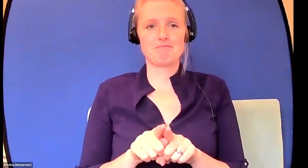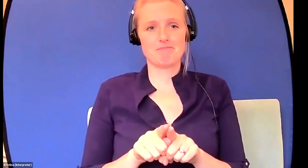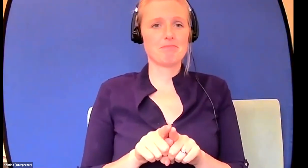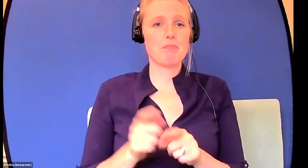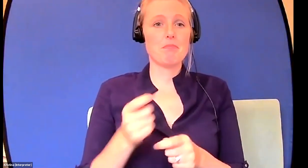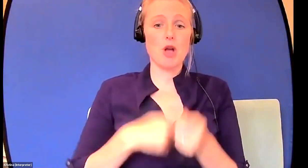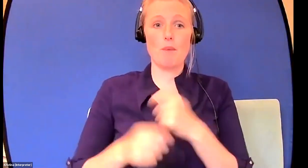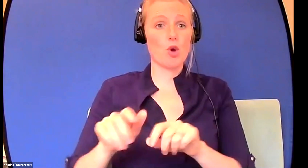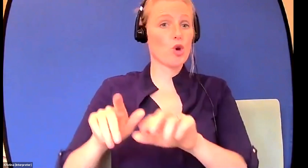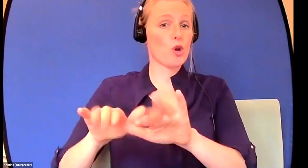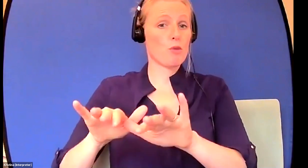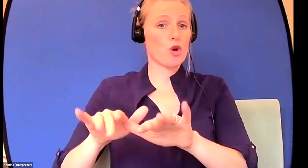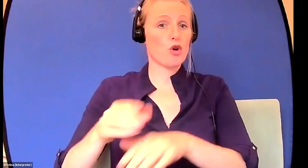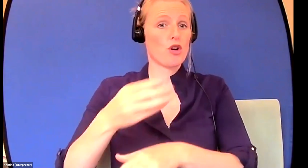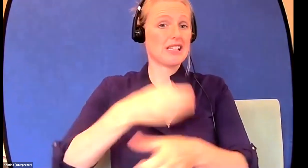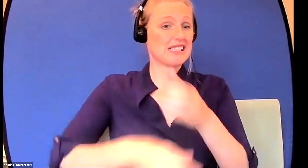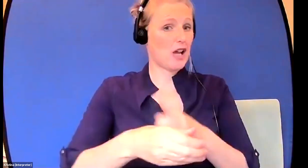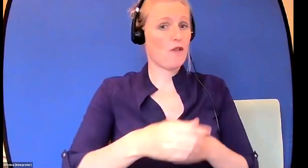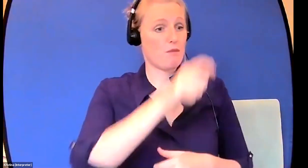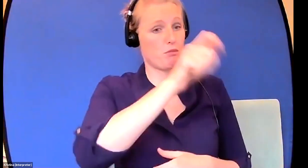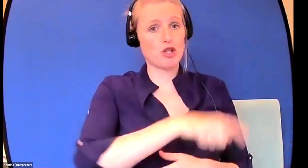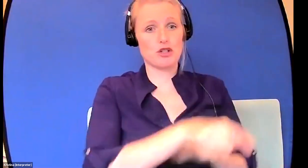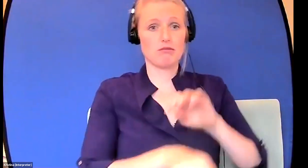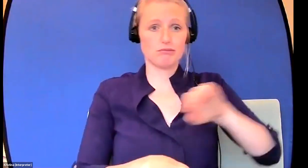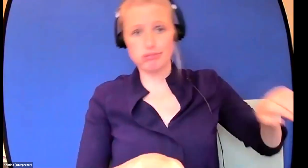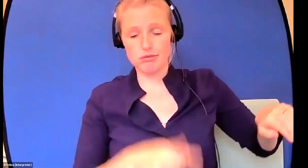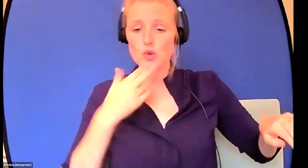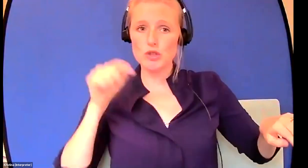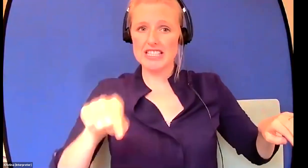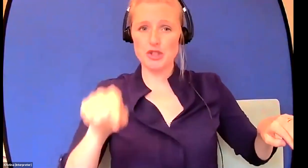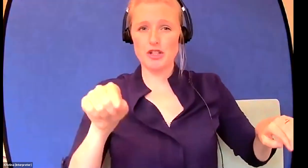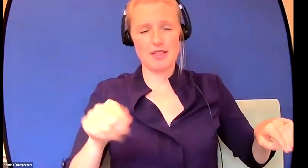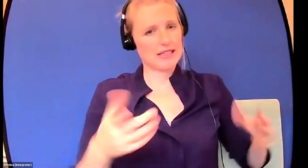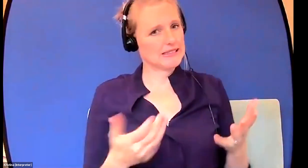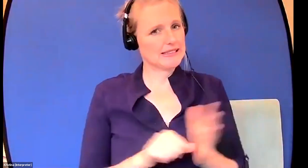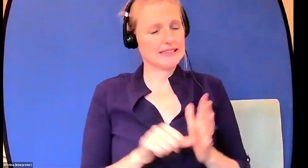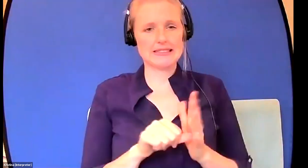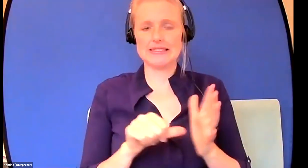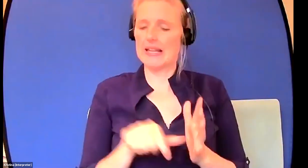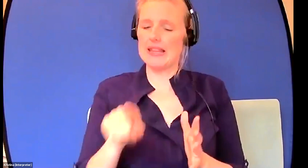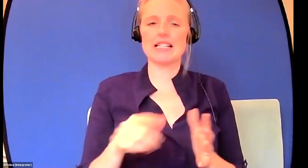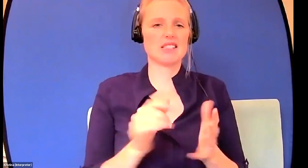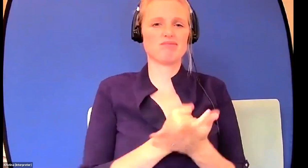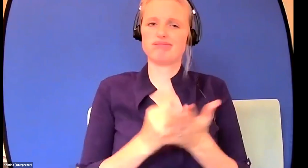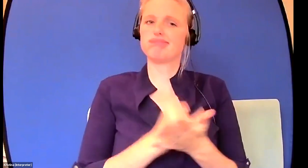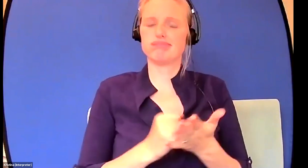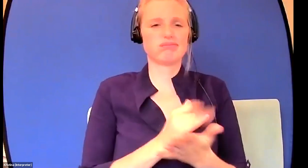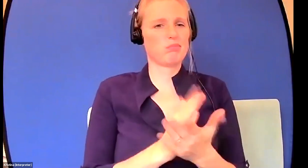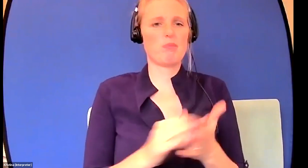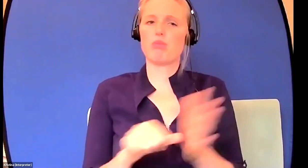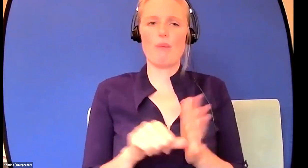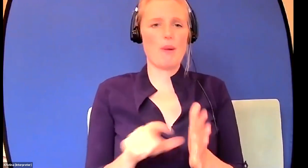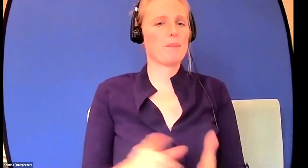ineffectively for labor. And when that happens, I think that's more of a problem.